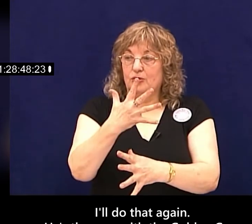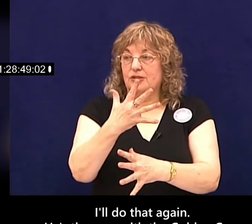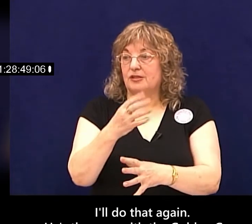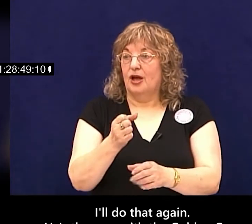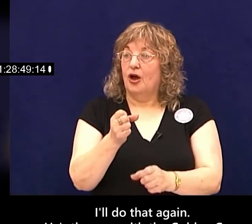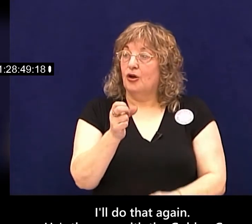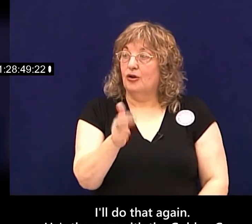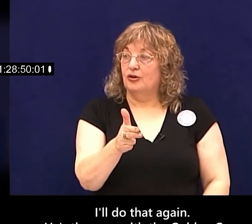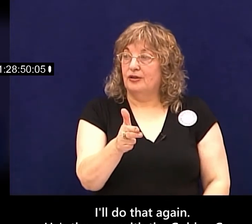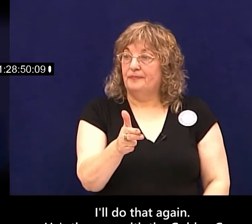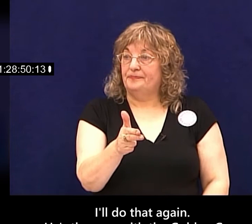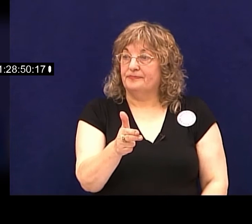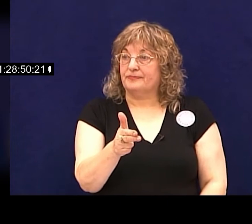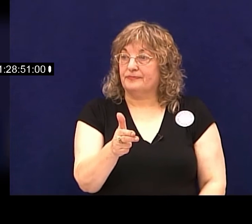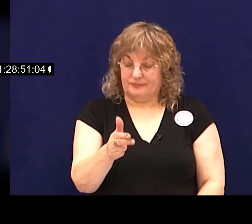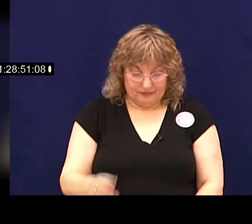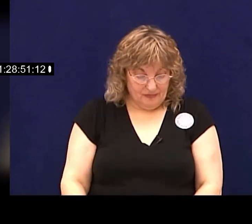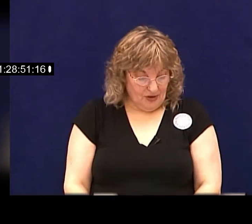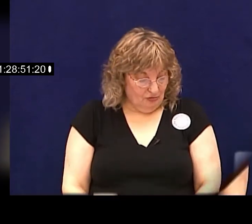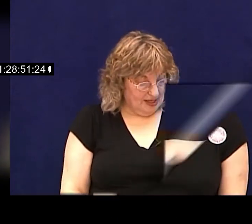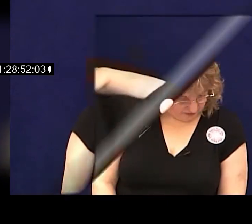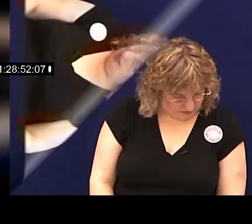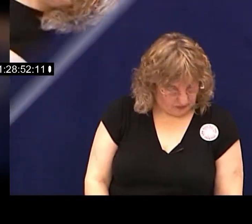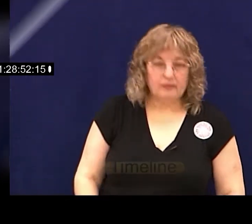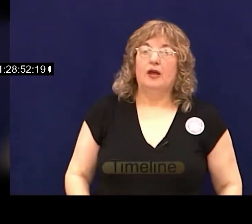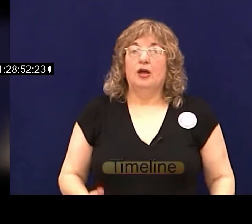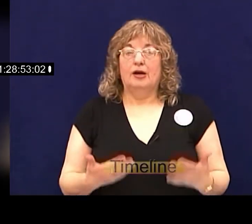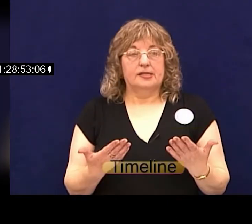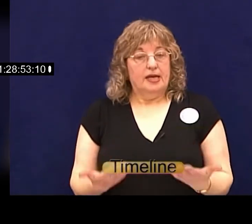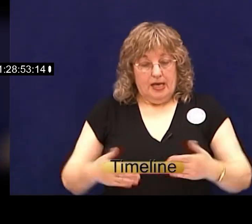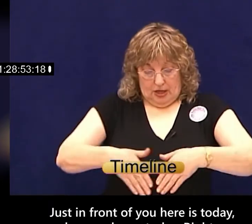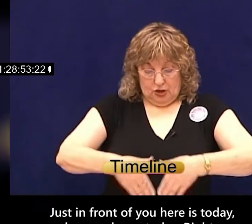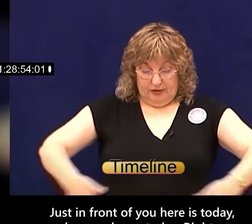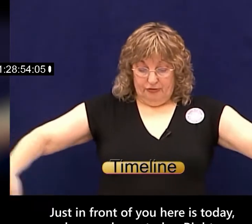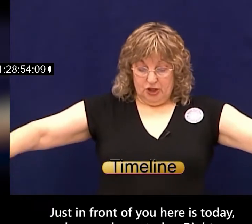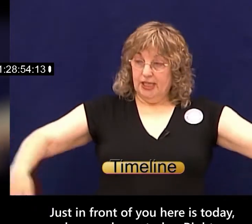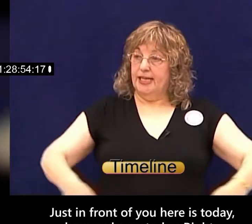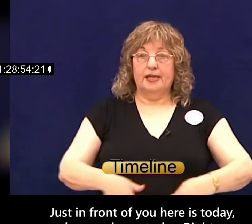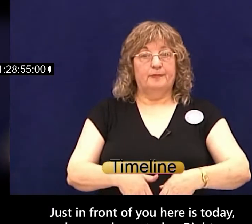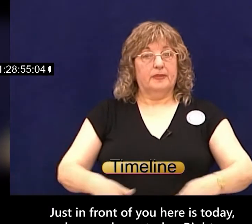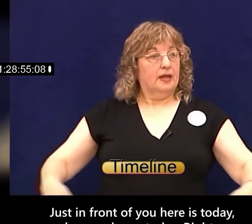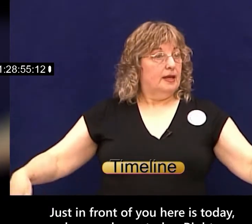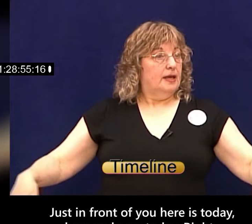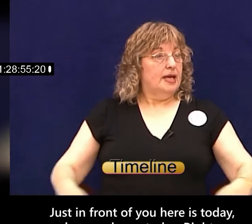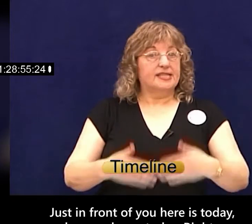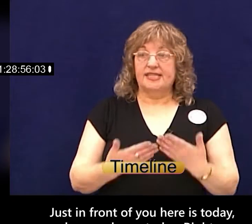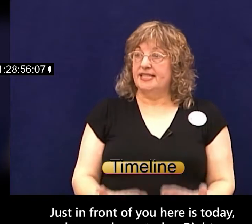golden gun. Right. Right. Just in front of you here is